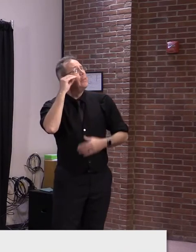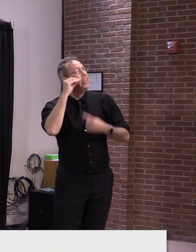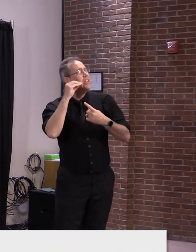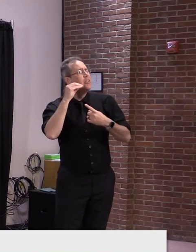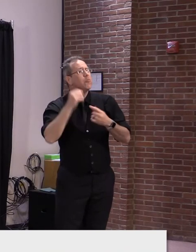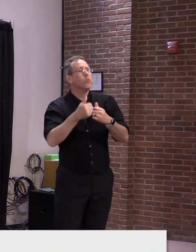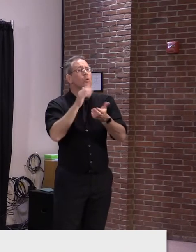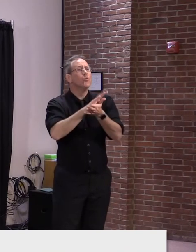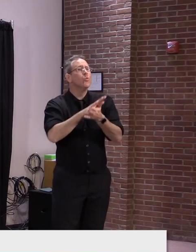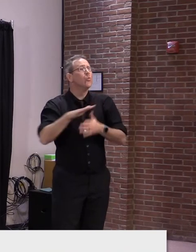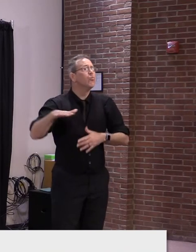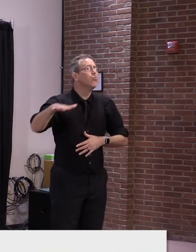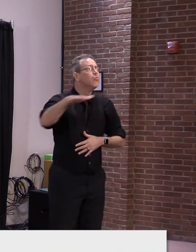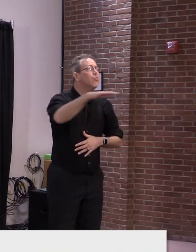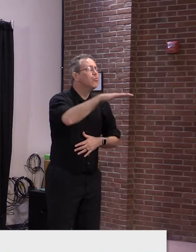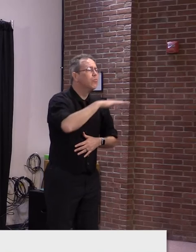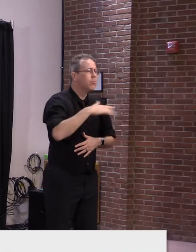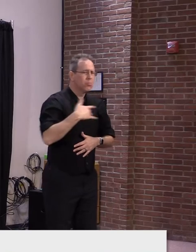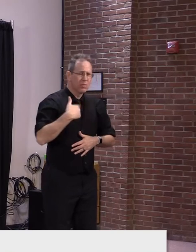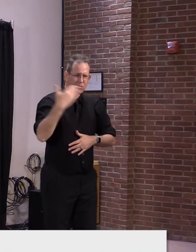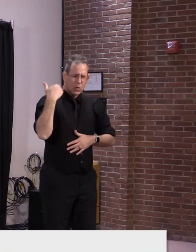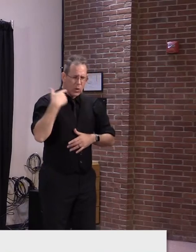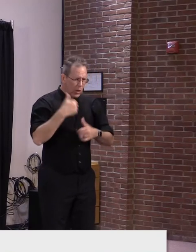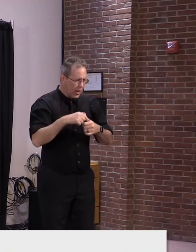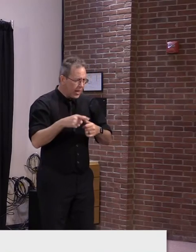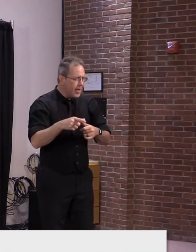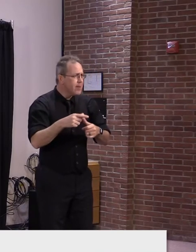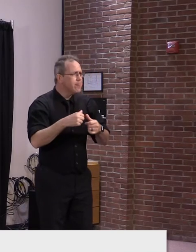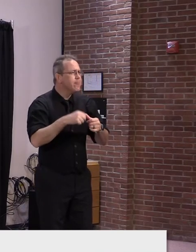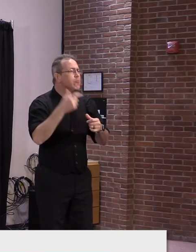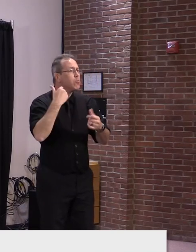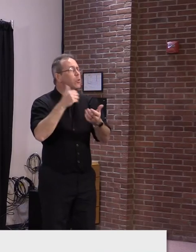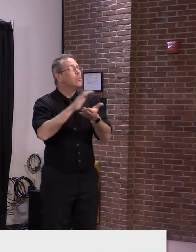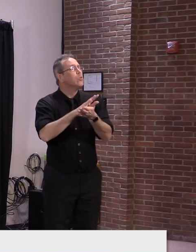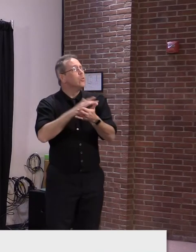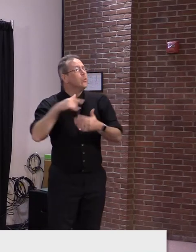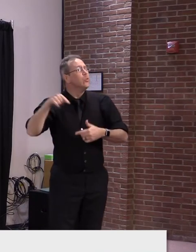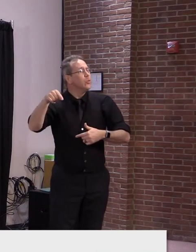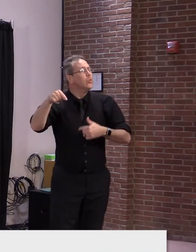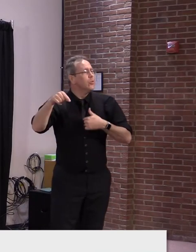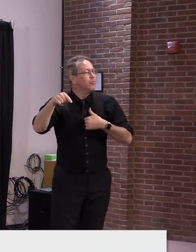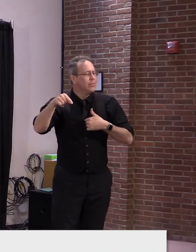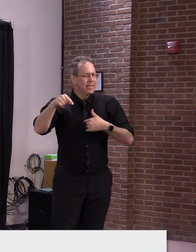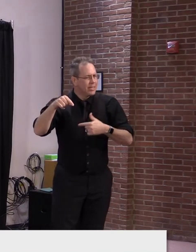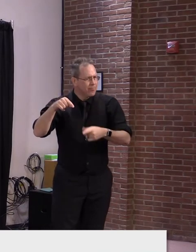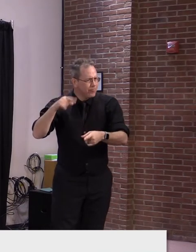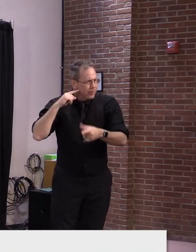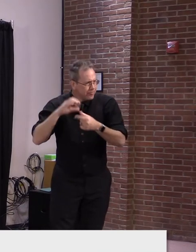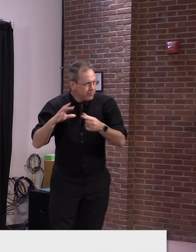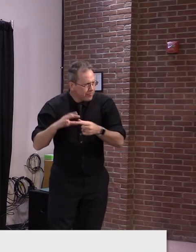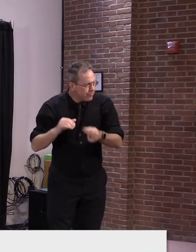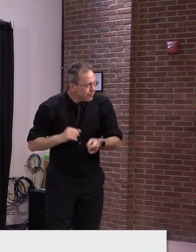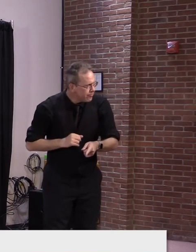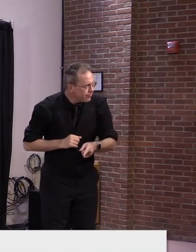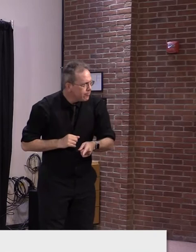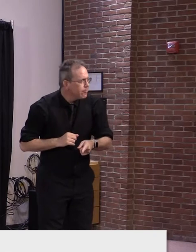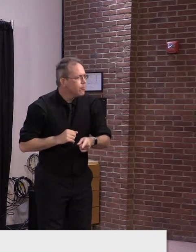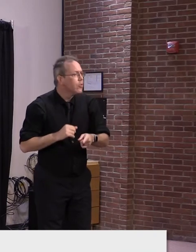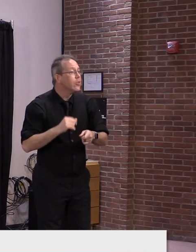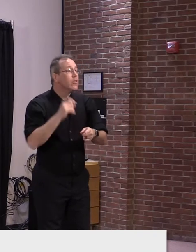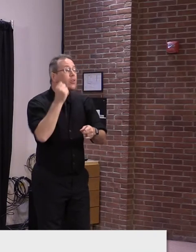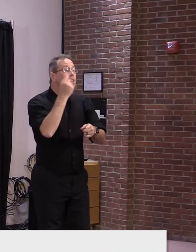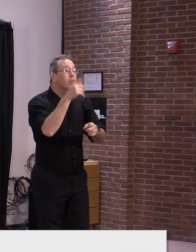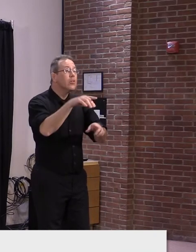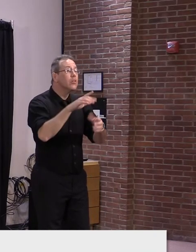earlier question, have really been seeing, and again, I would say this anecdotally, have been seeing and